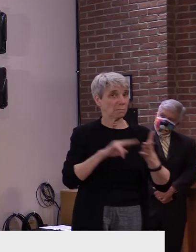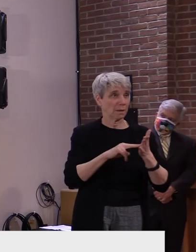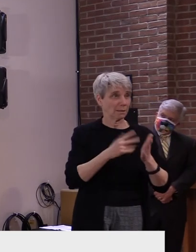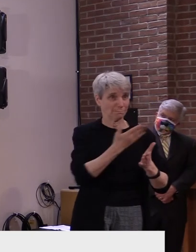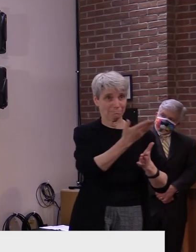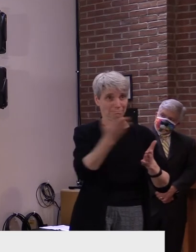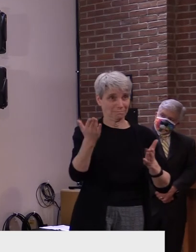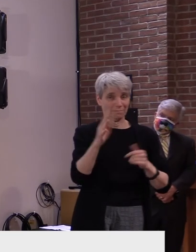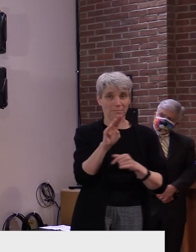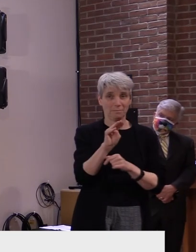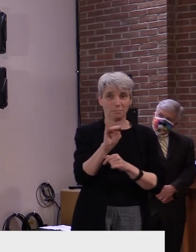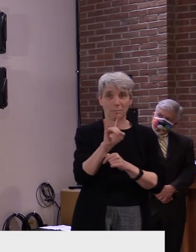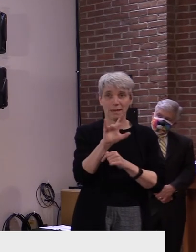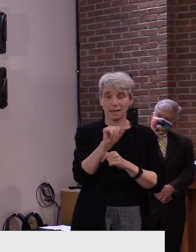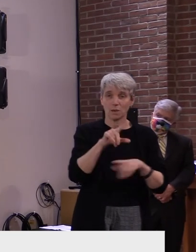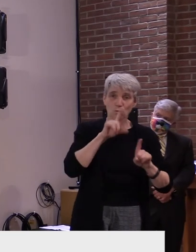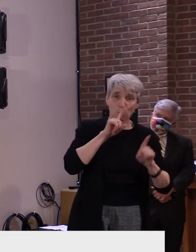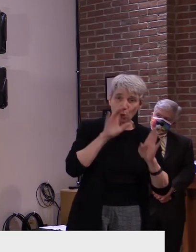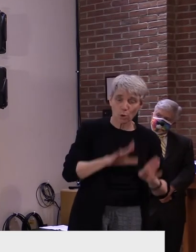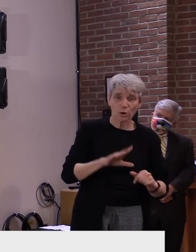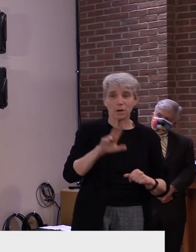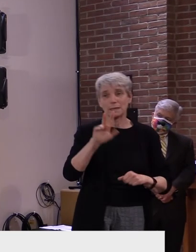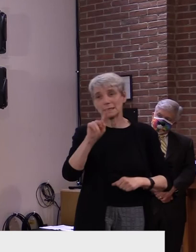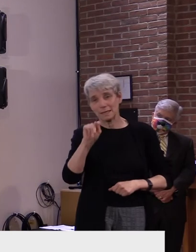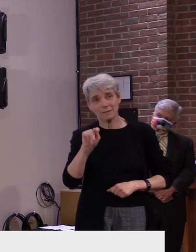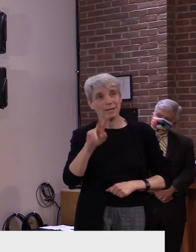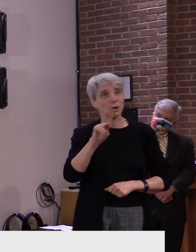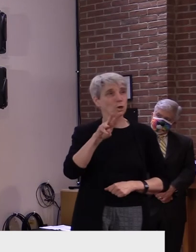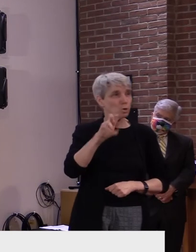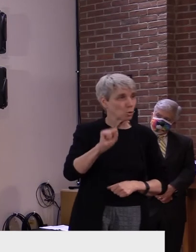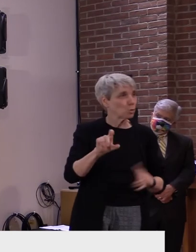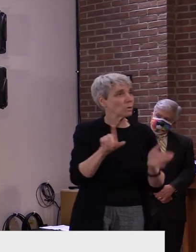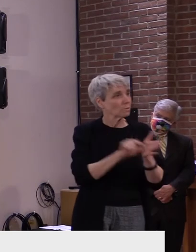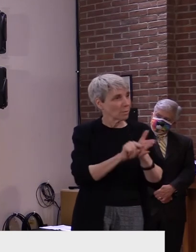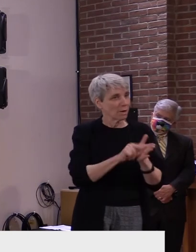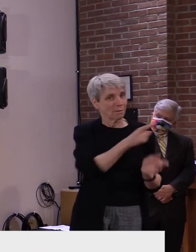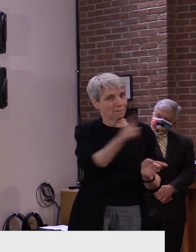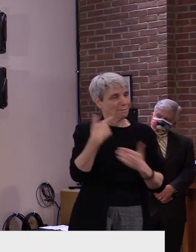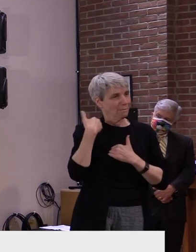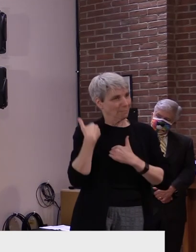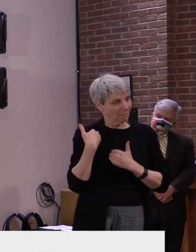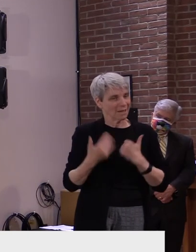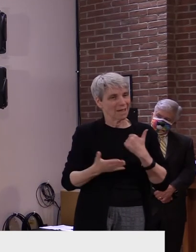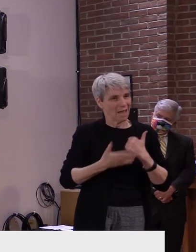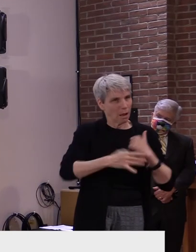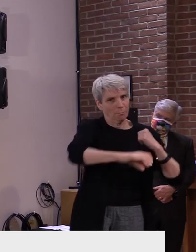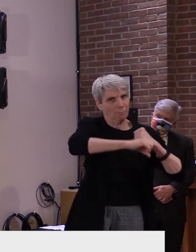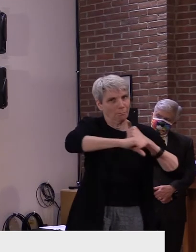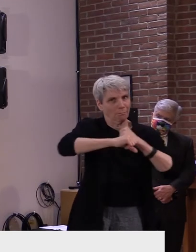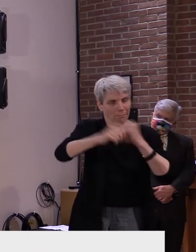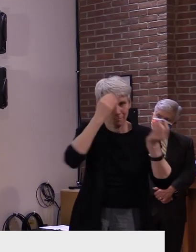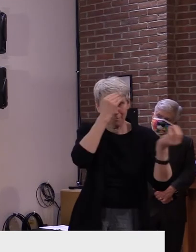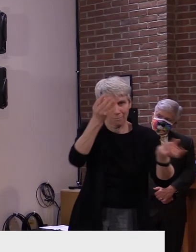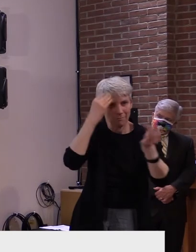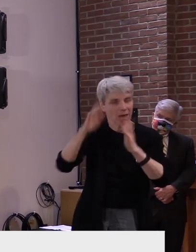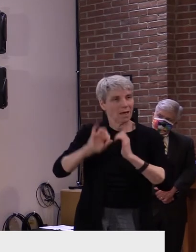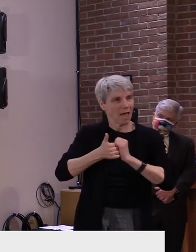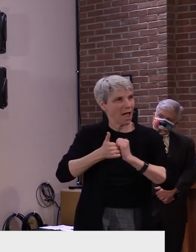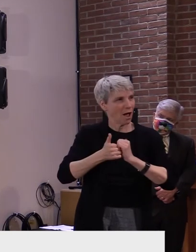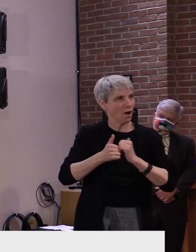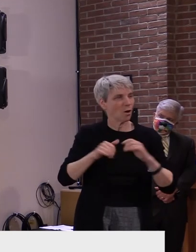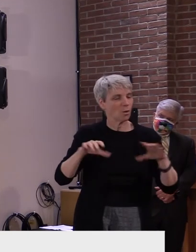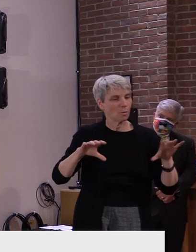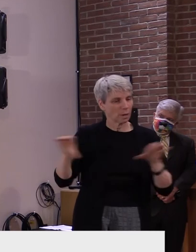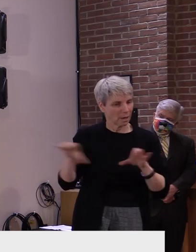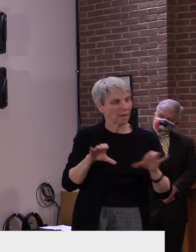try and do all you can to get this message out because this really will make a difference if we can we can all come together right now we can